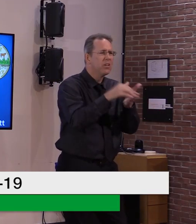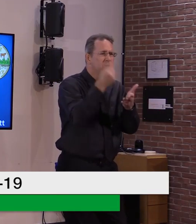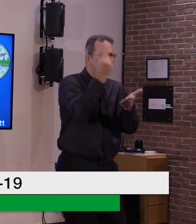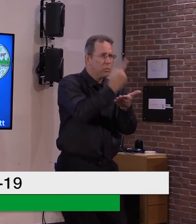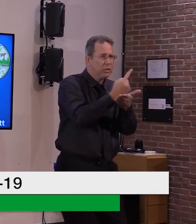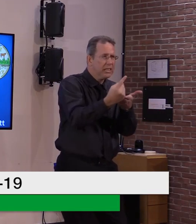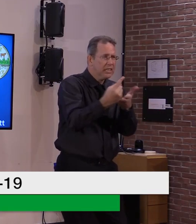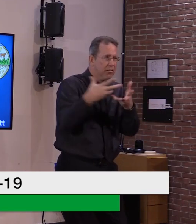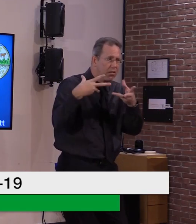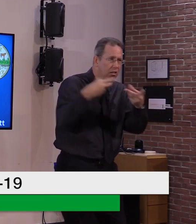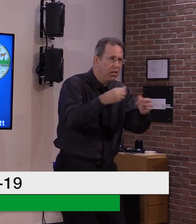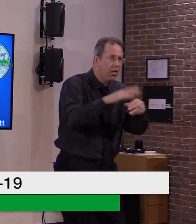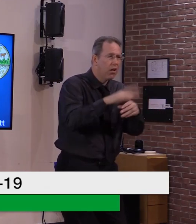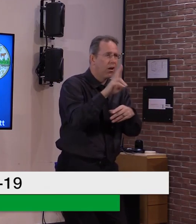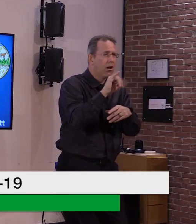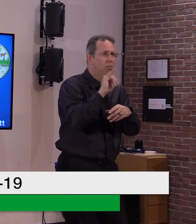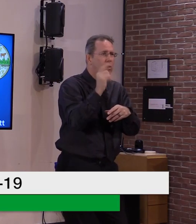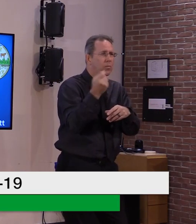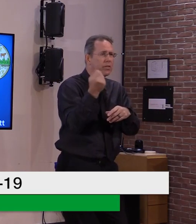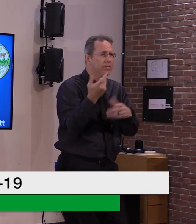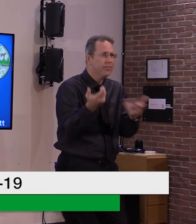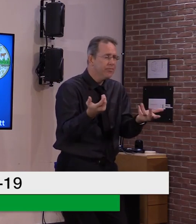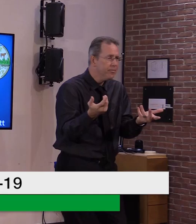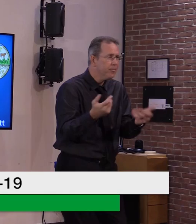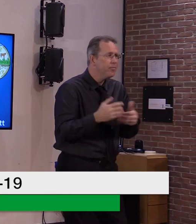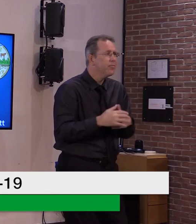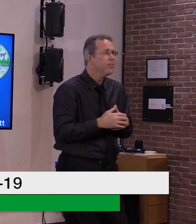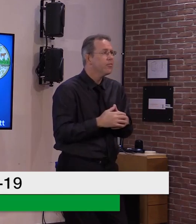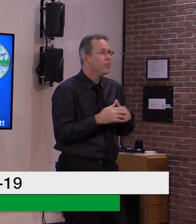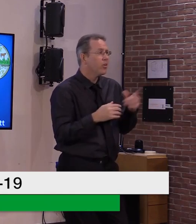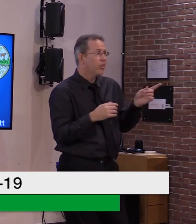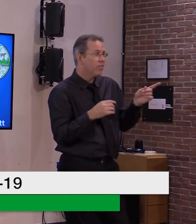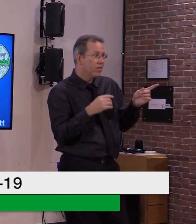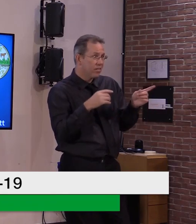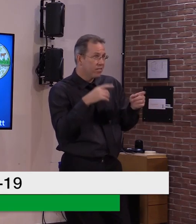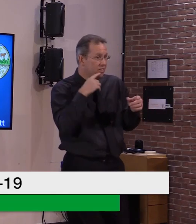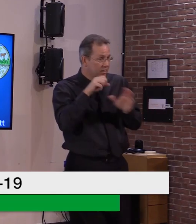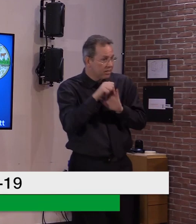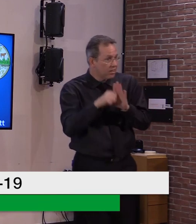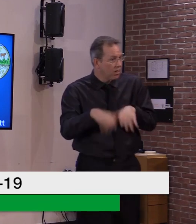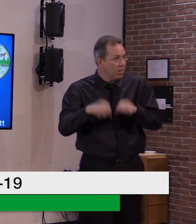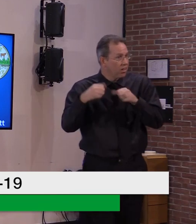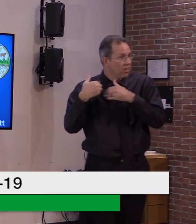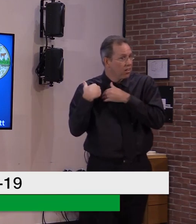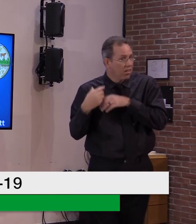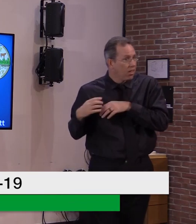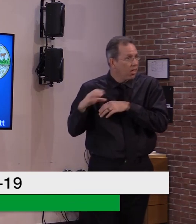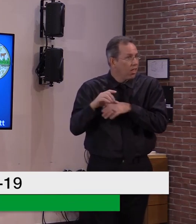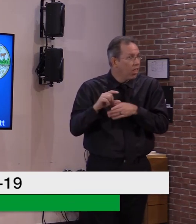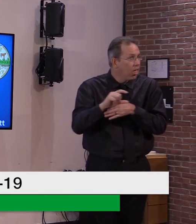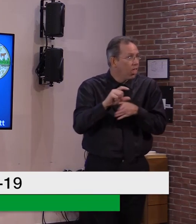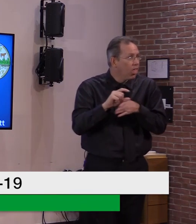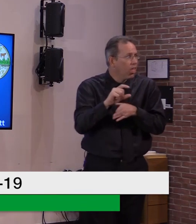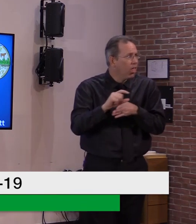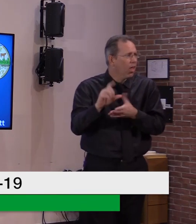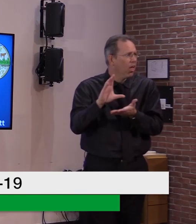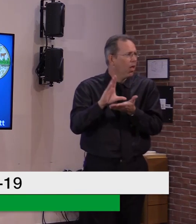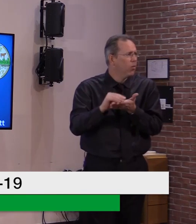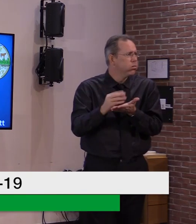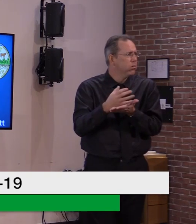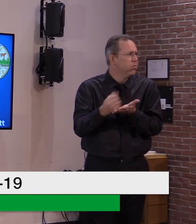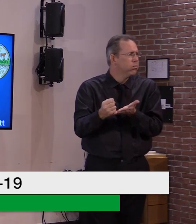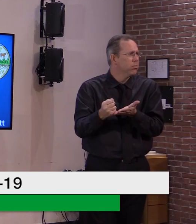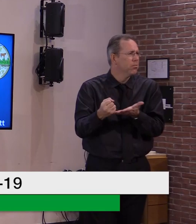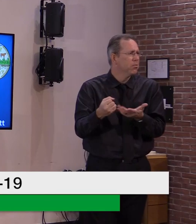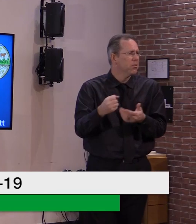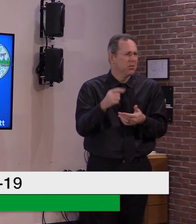state-funded extended benefits program you're probably looking at anywhere from 150 to 200 million dollars for